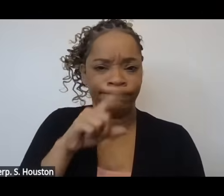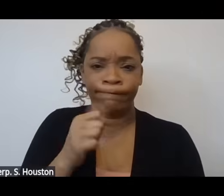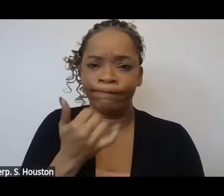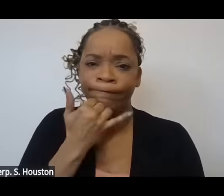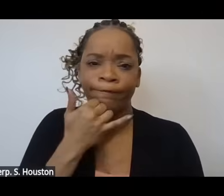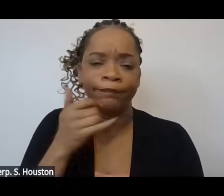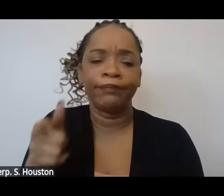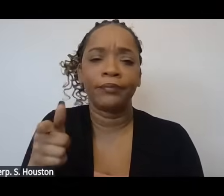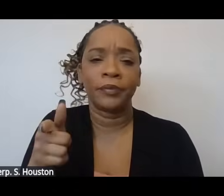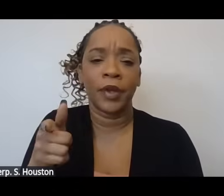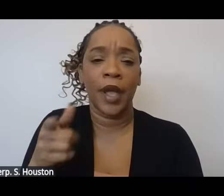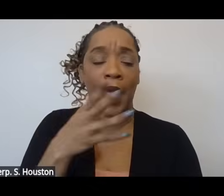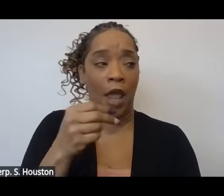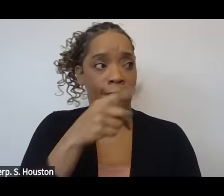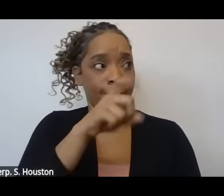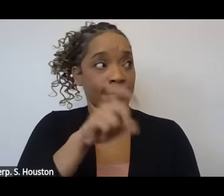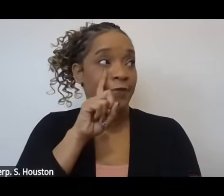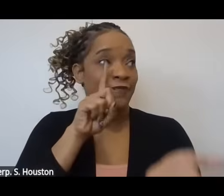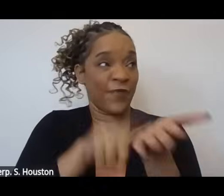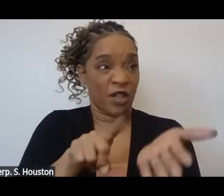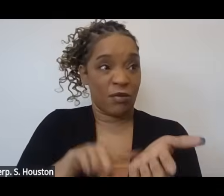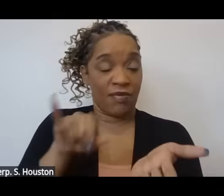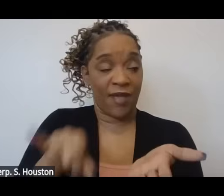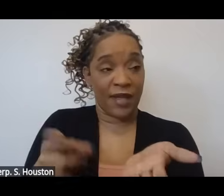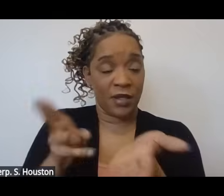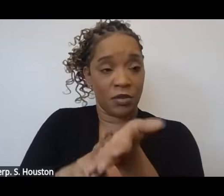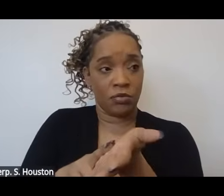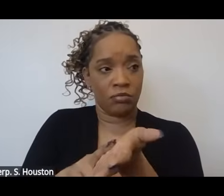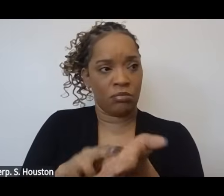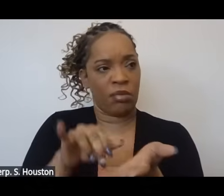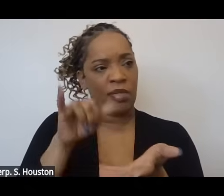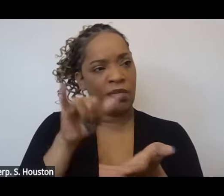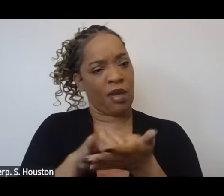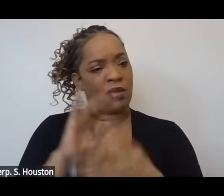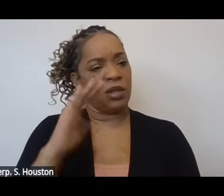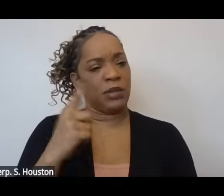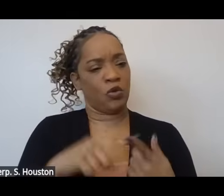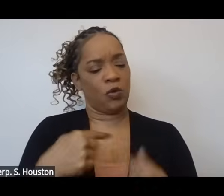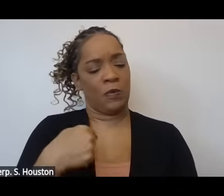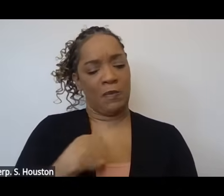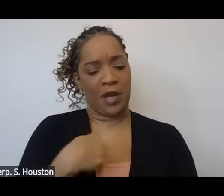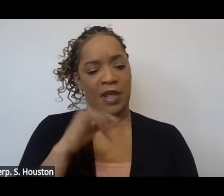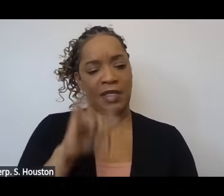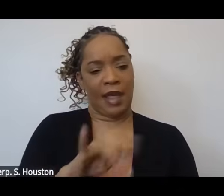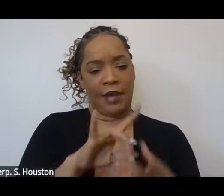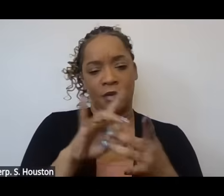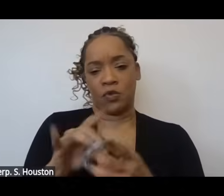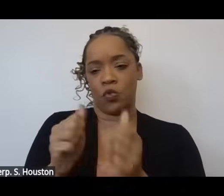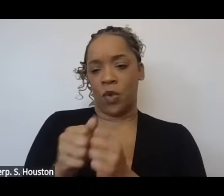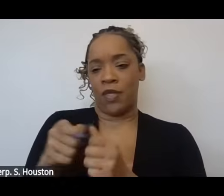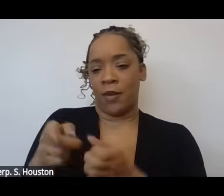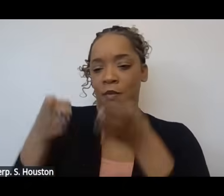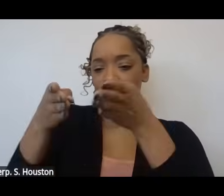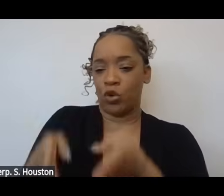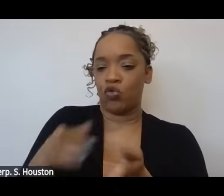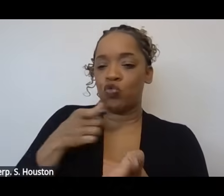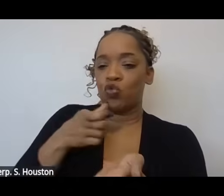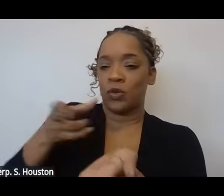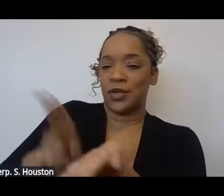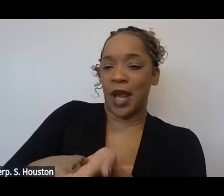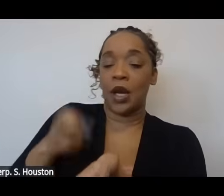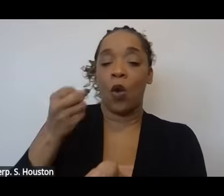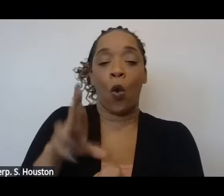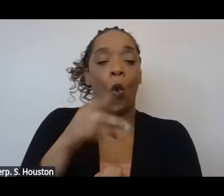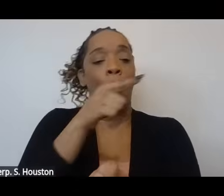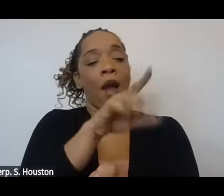on that signature, that seems to me to be something that has to do with the individual that signed it or the company that caused the individual